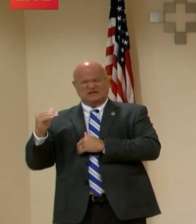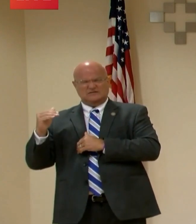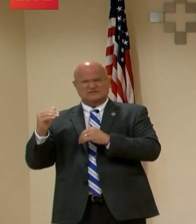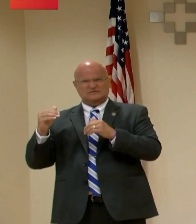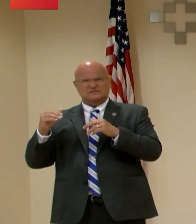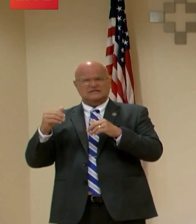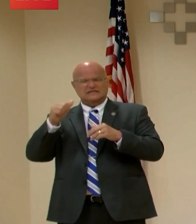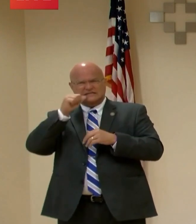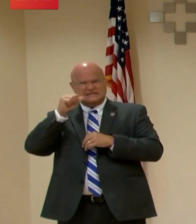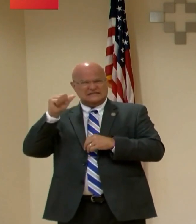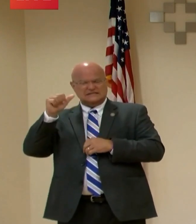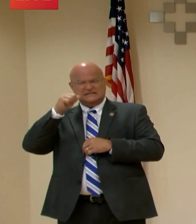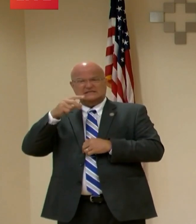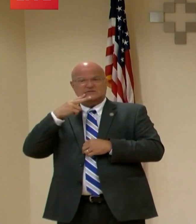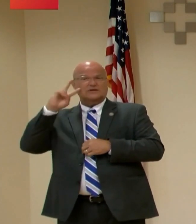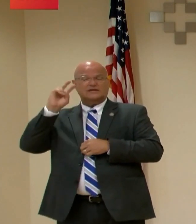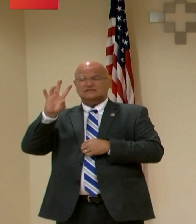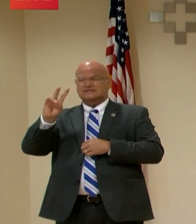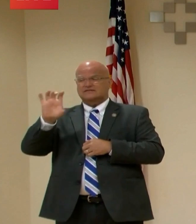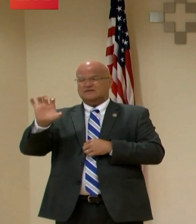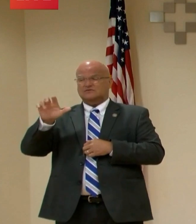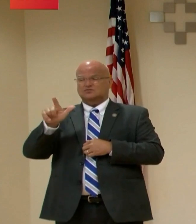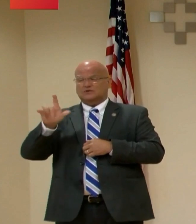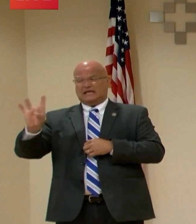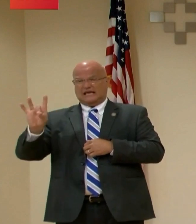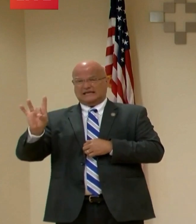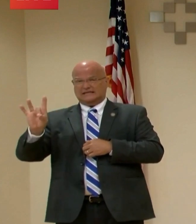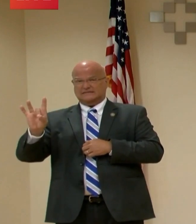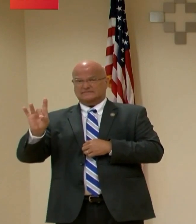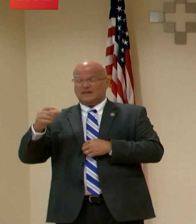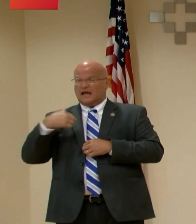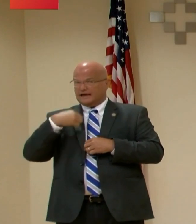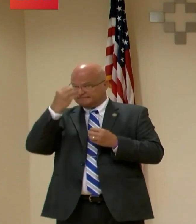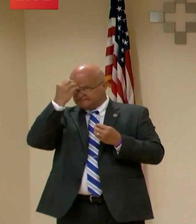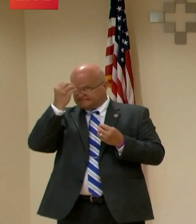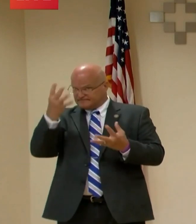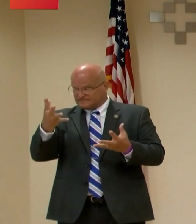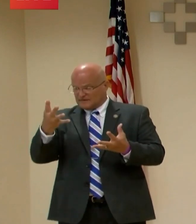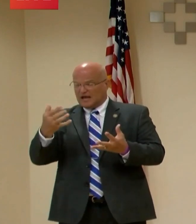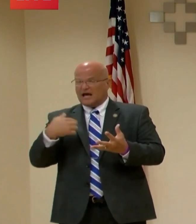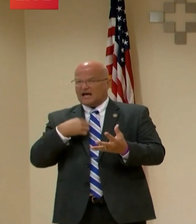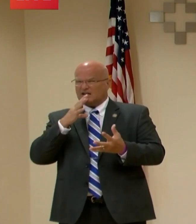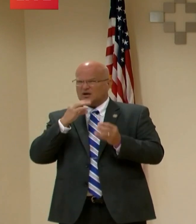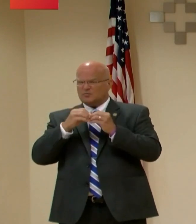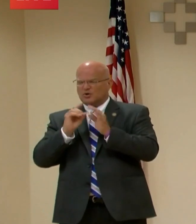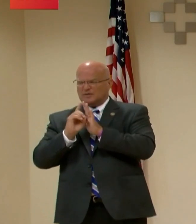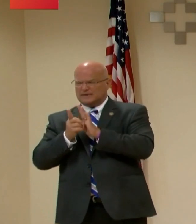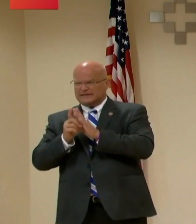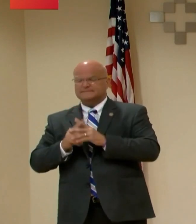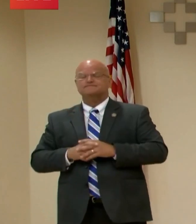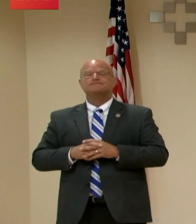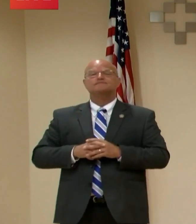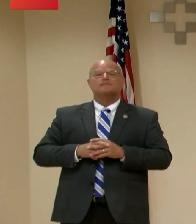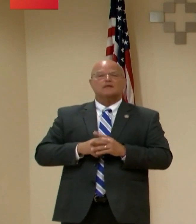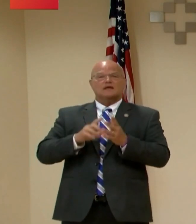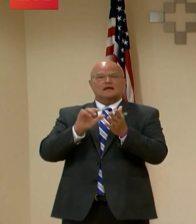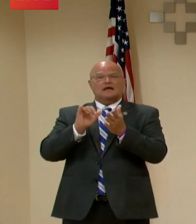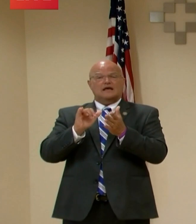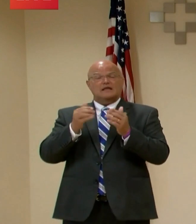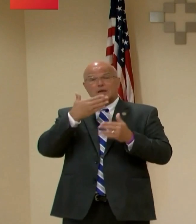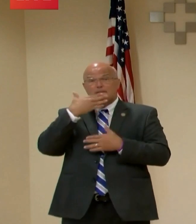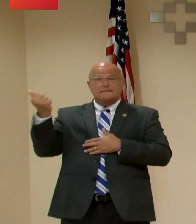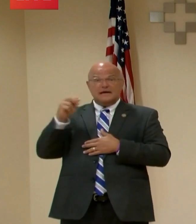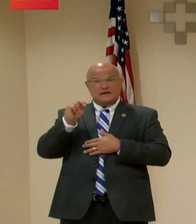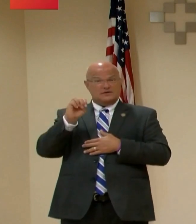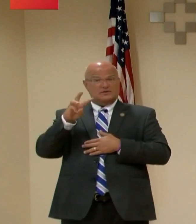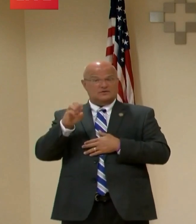of 728. I will put a little asterisk there that I'll come back to in a little bit. The even